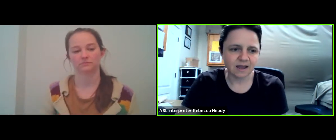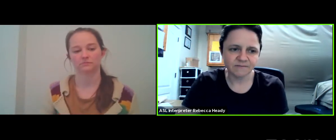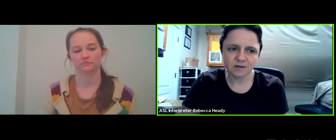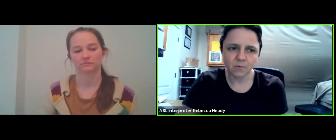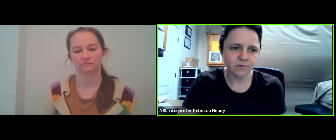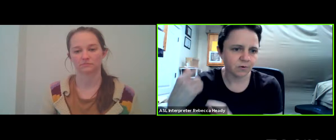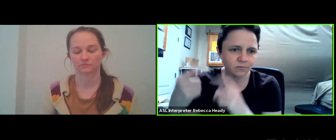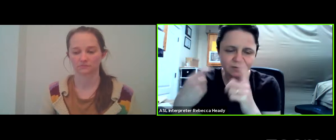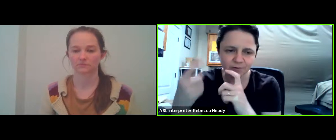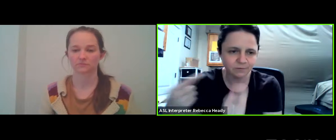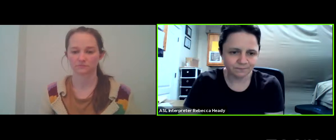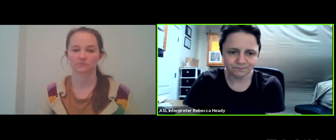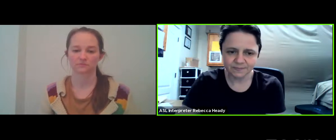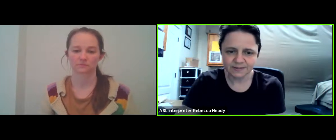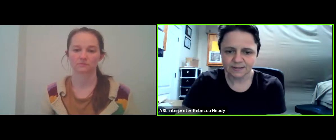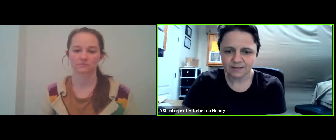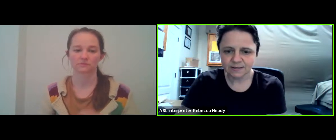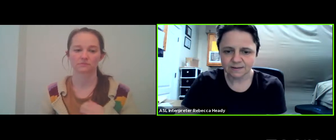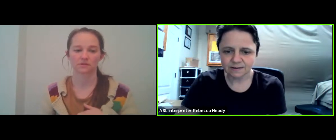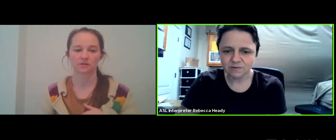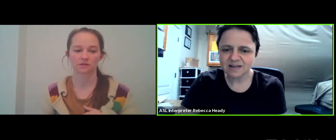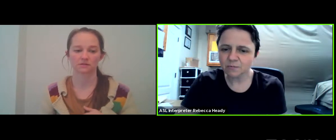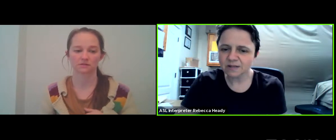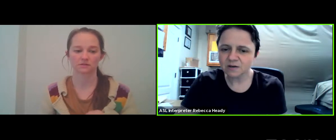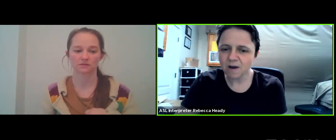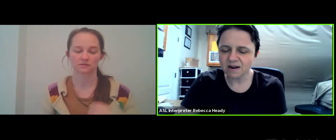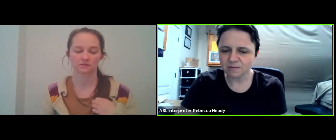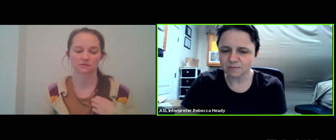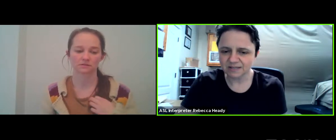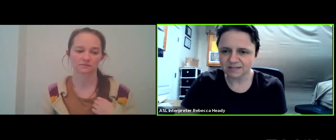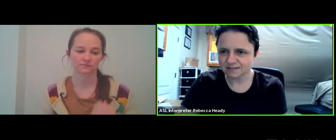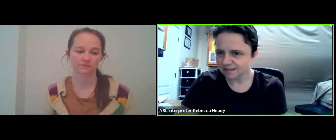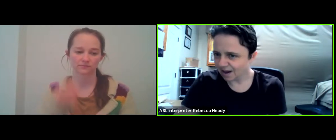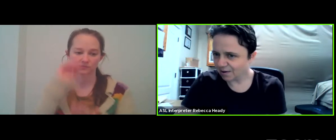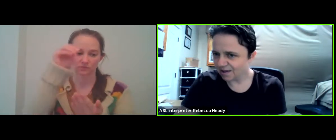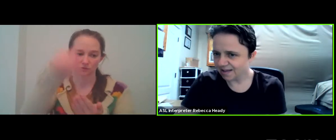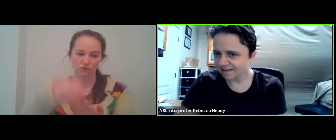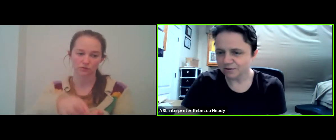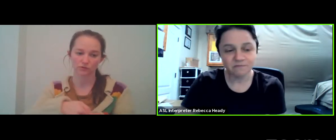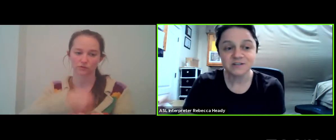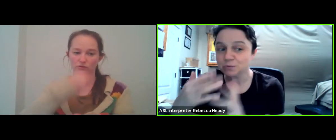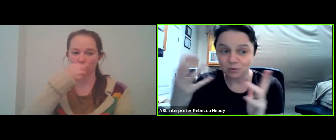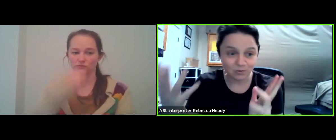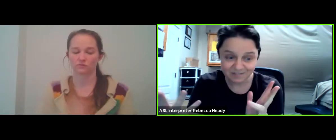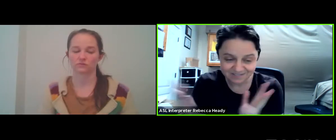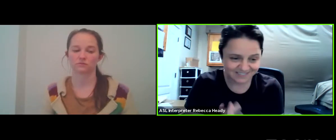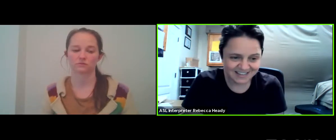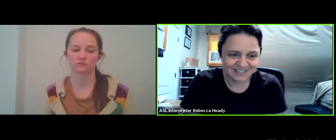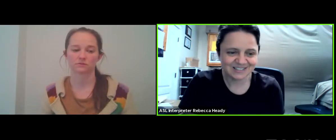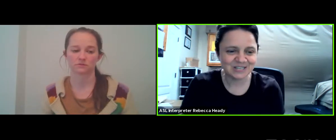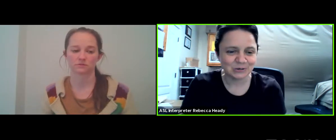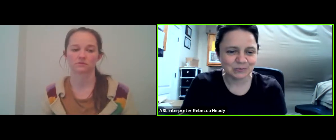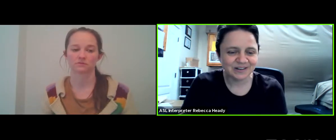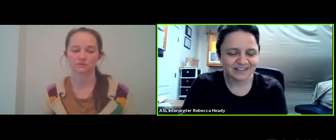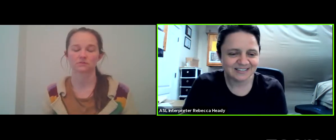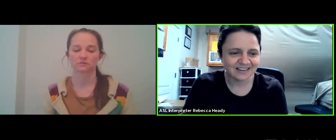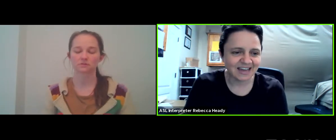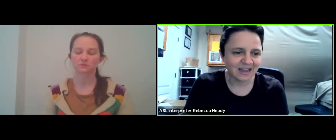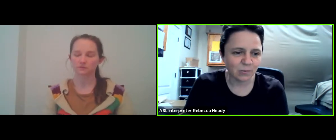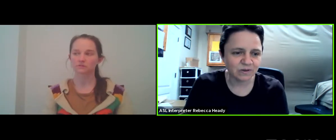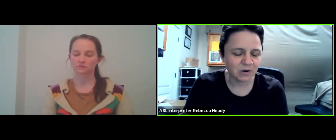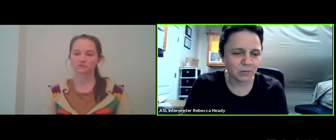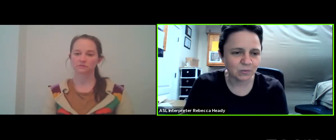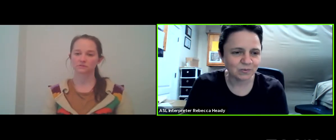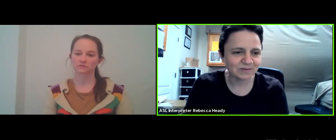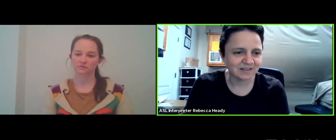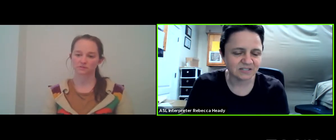You just kind of have to come up with your own little, really mnemonic, because your visual cue to